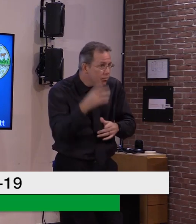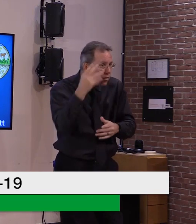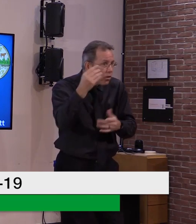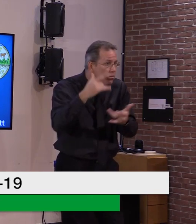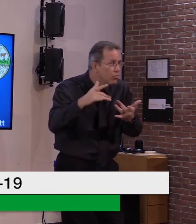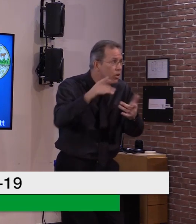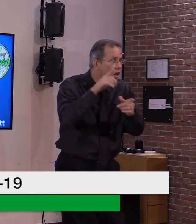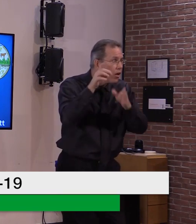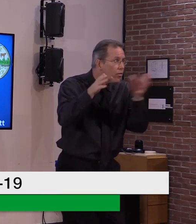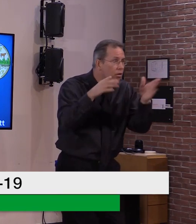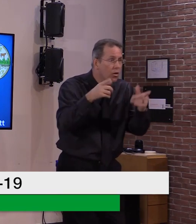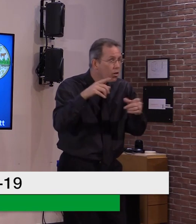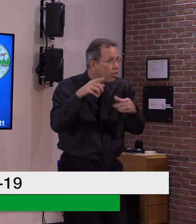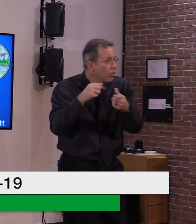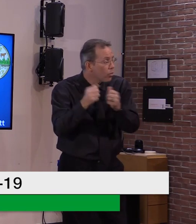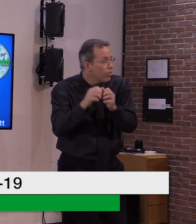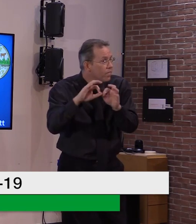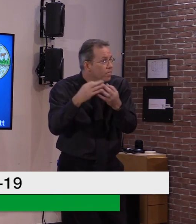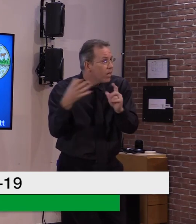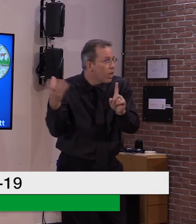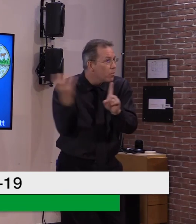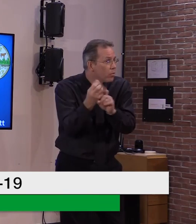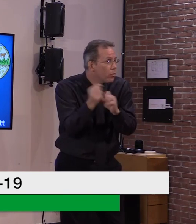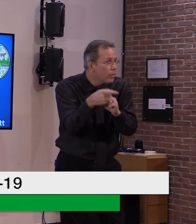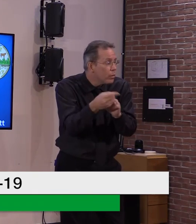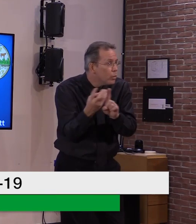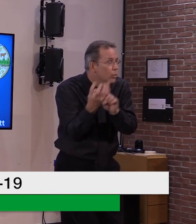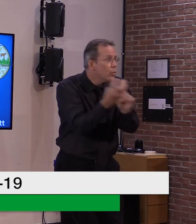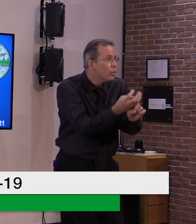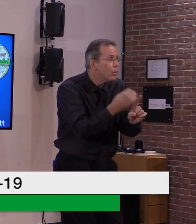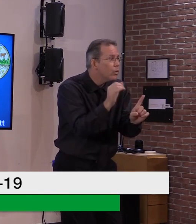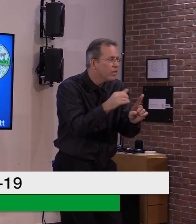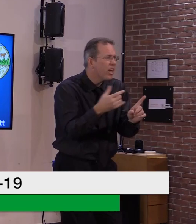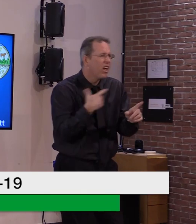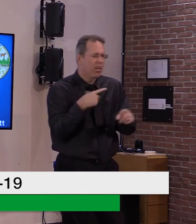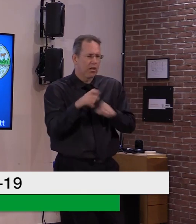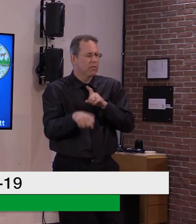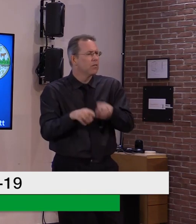the school the school levels in order to uh send disabilities to